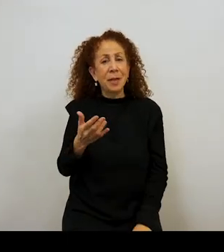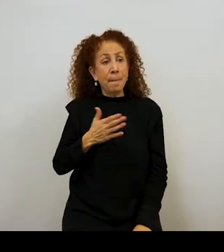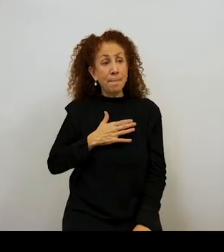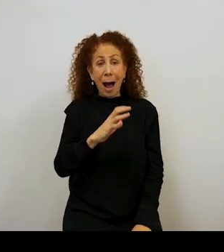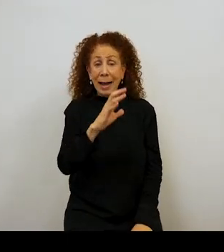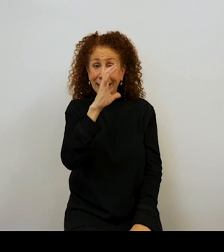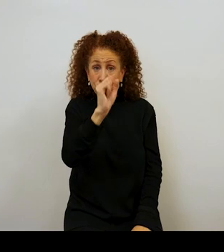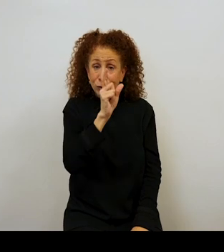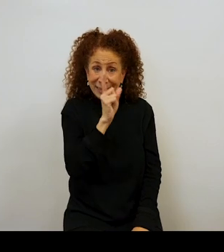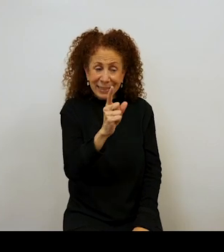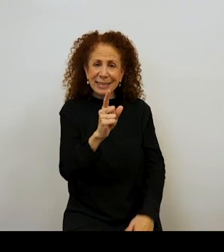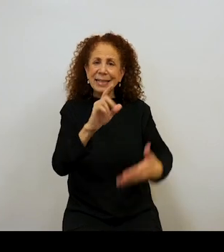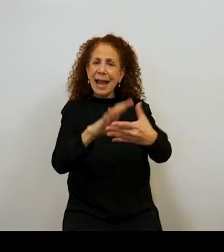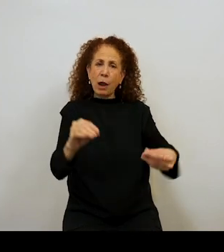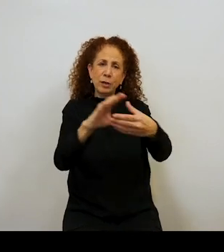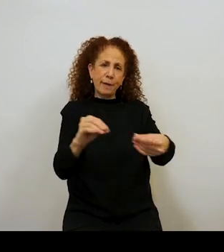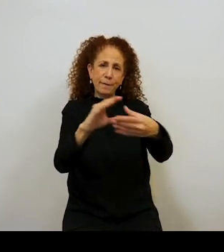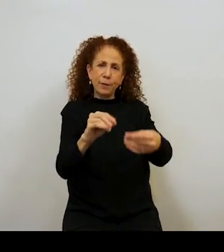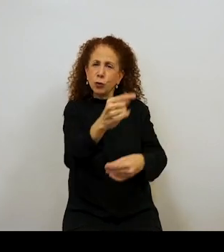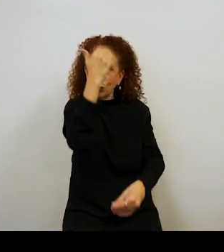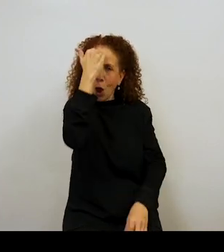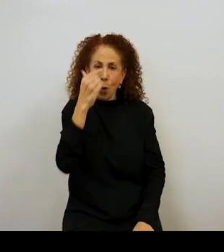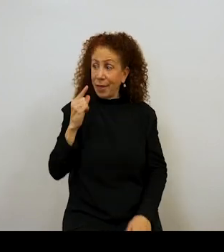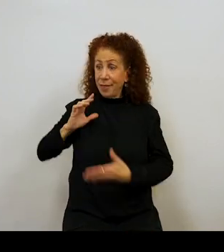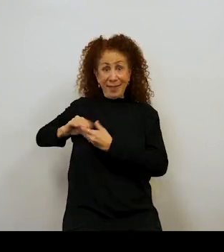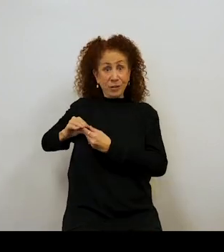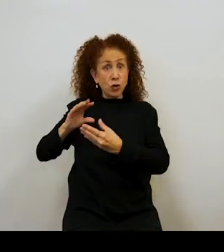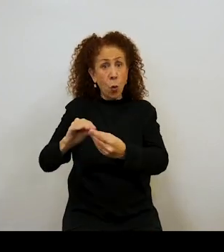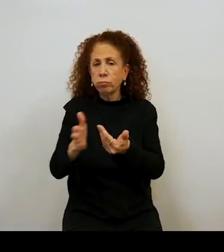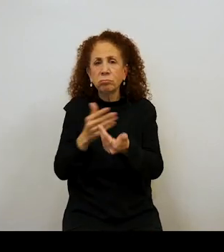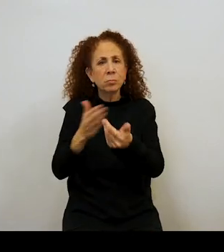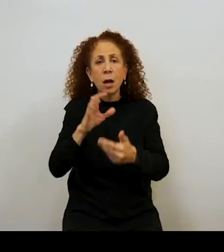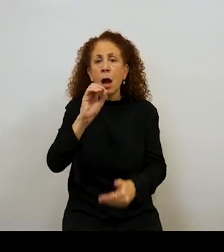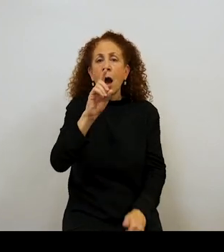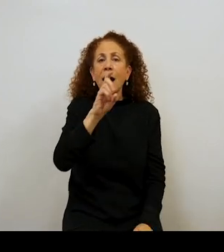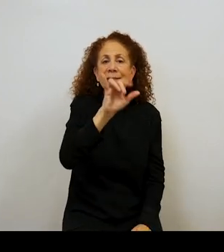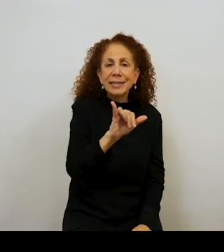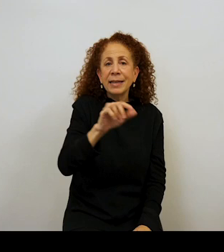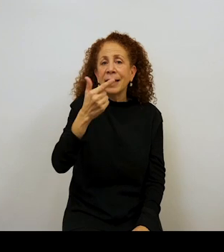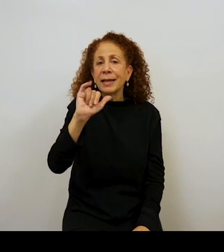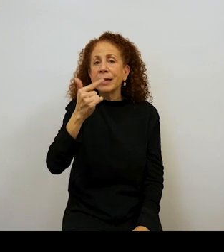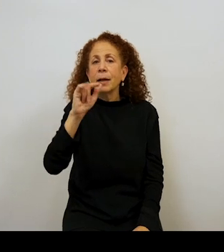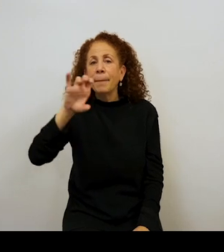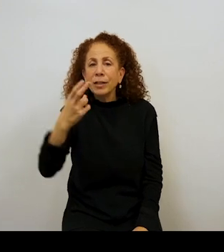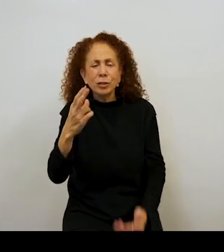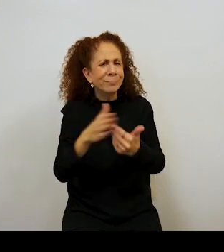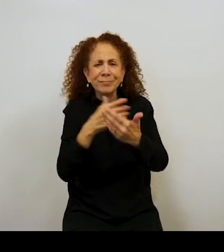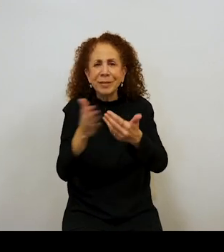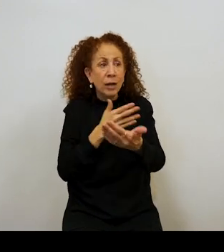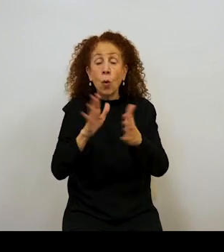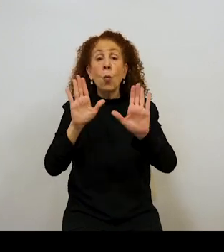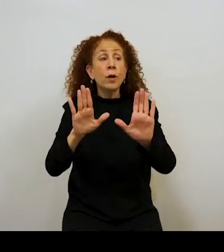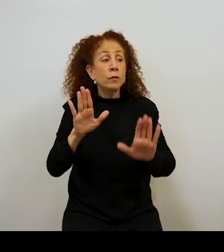is in narrative. I mean, and as you know, these stories, whether it's the Odyssey, whether it's Gilgamesh, it's wonderful. They